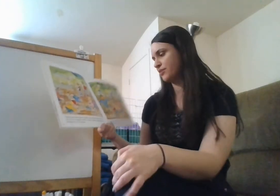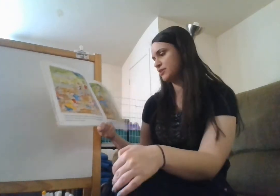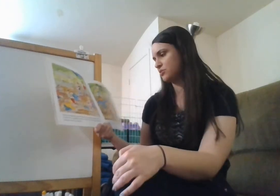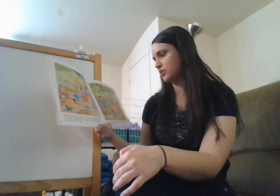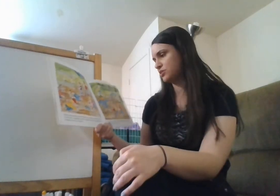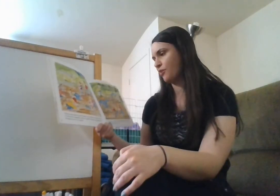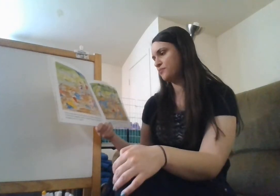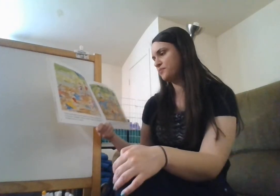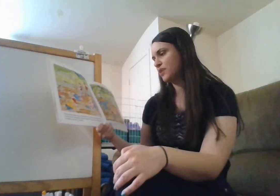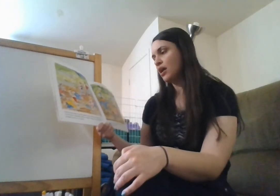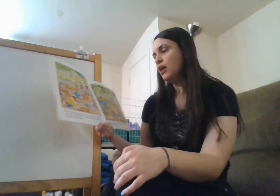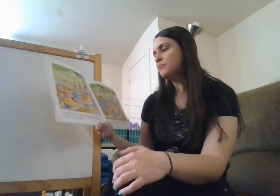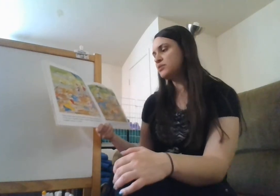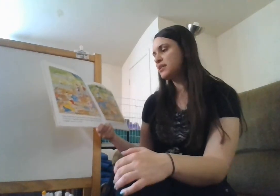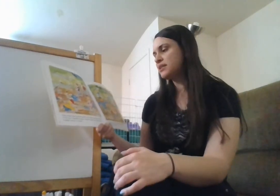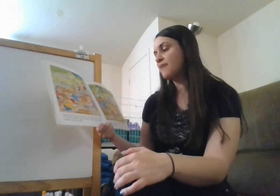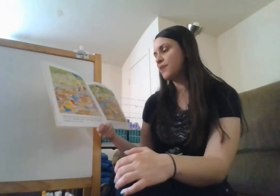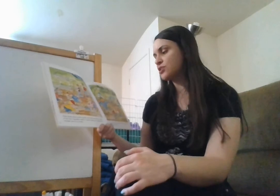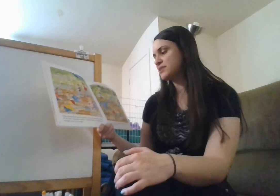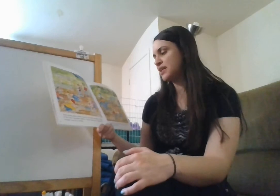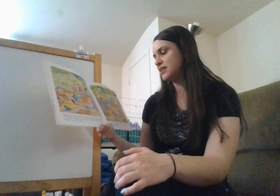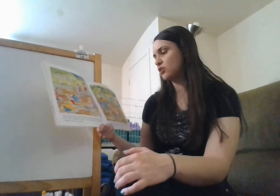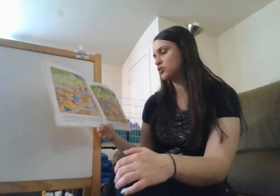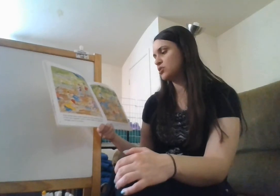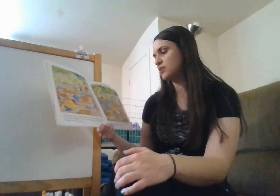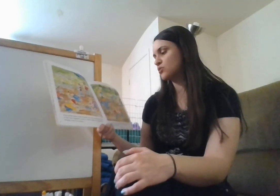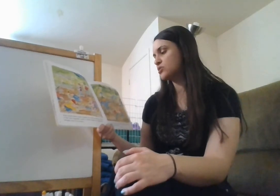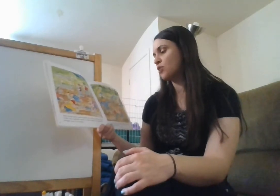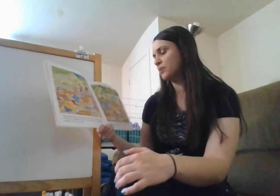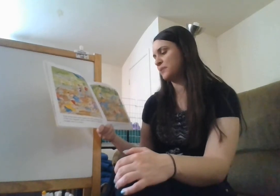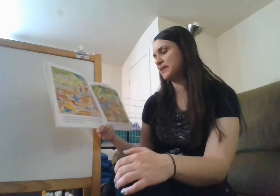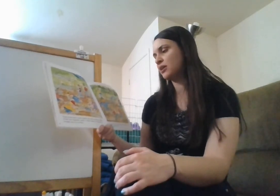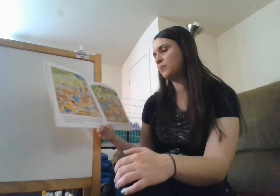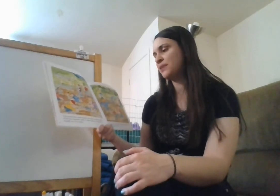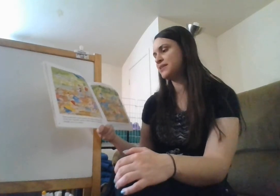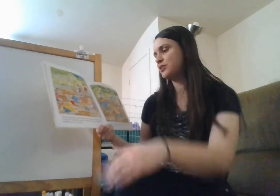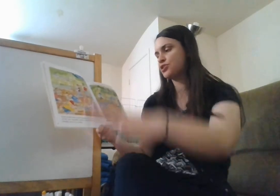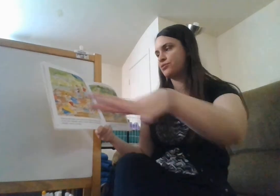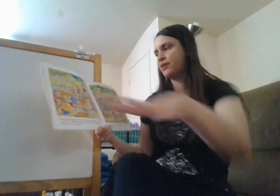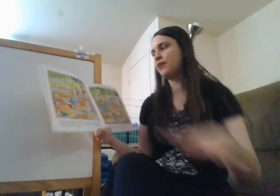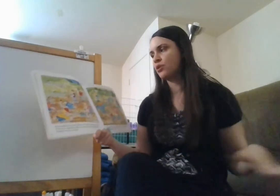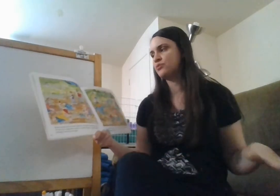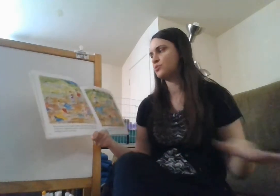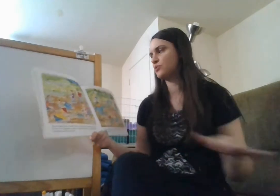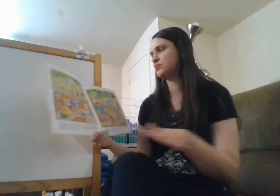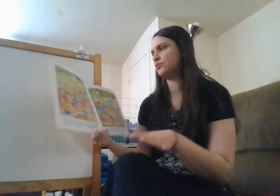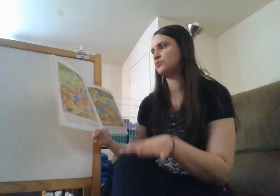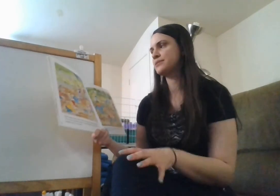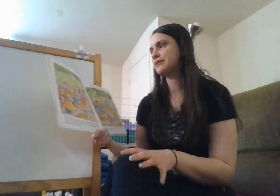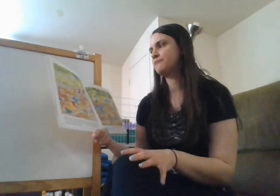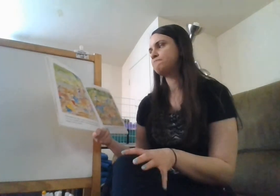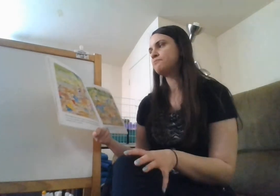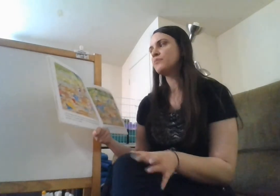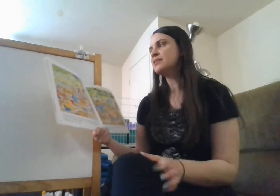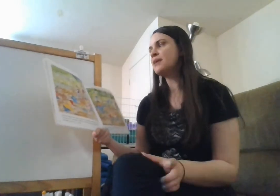already started to grow. Most of the time, vegetable seeds or starter plants are planted in straight rows or circles.